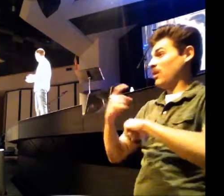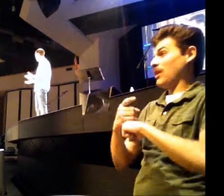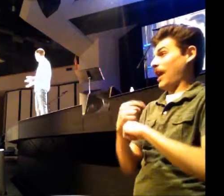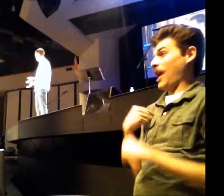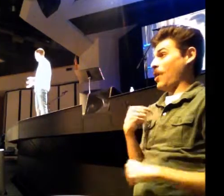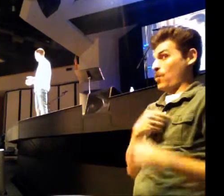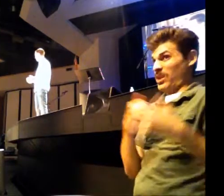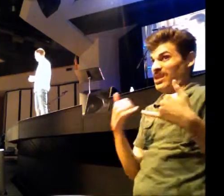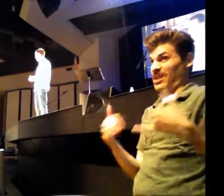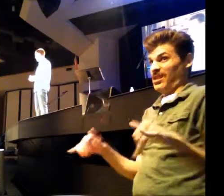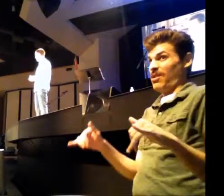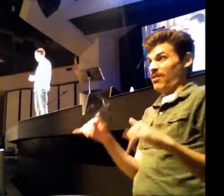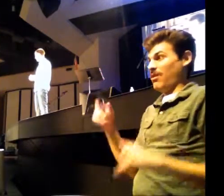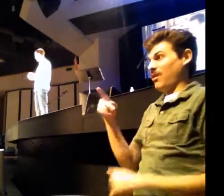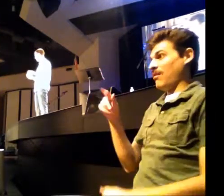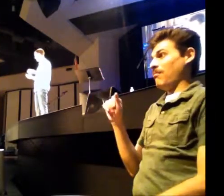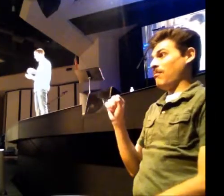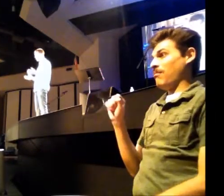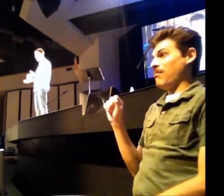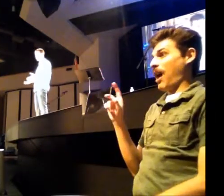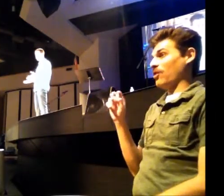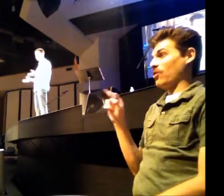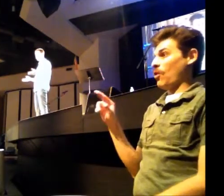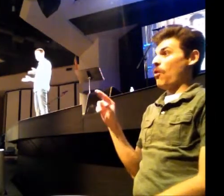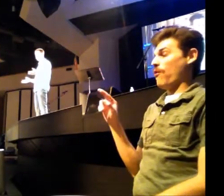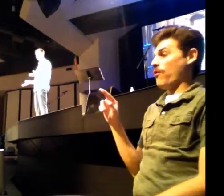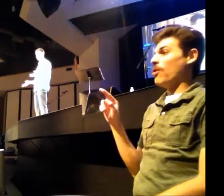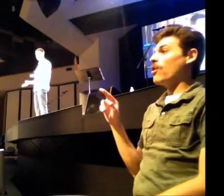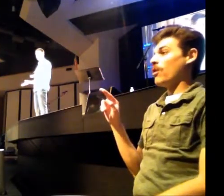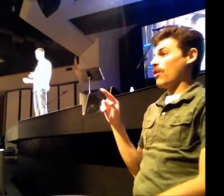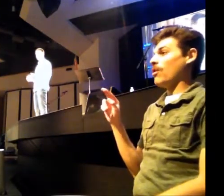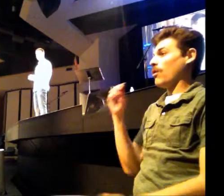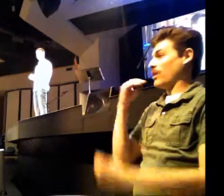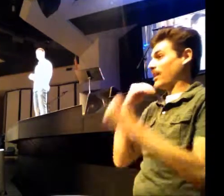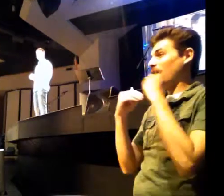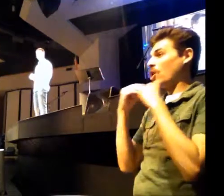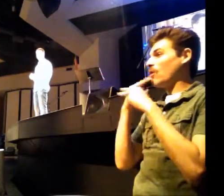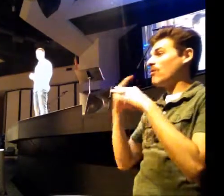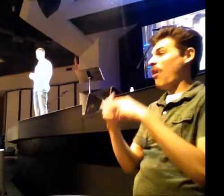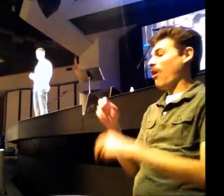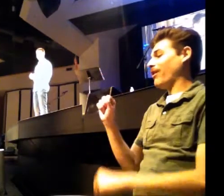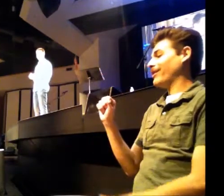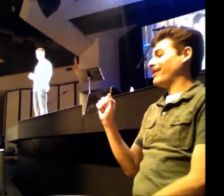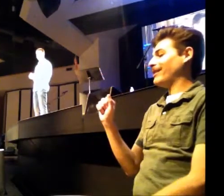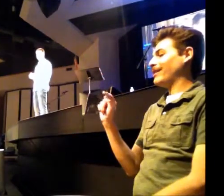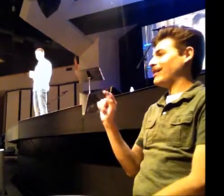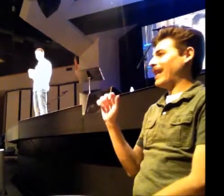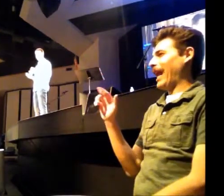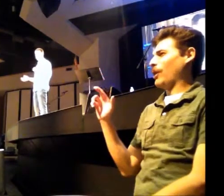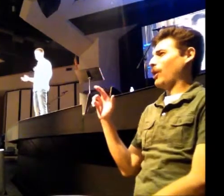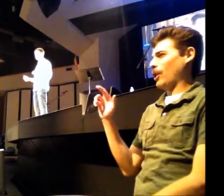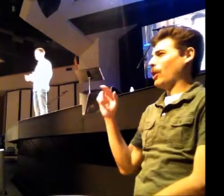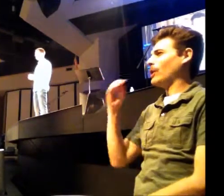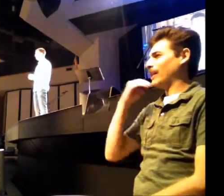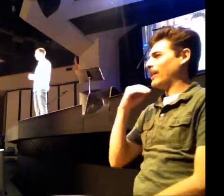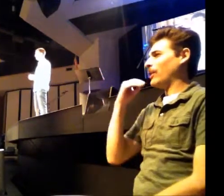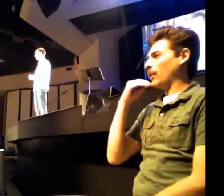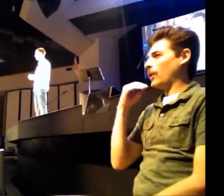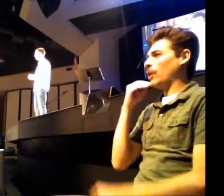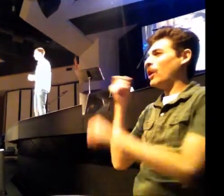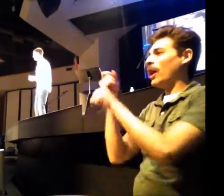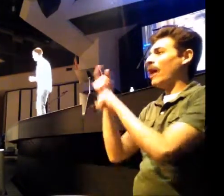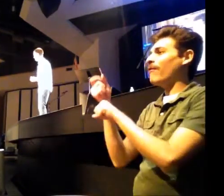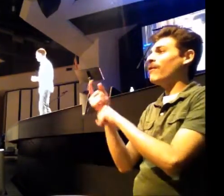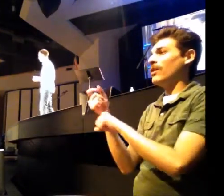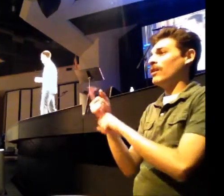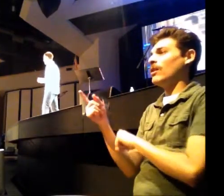way. It's called the Passover. And it's called a Seder dinner. This is still happening with the Orthodoxy. Every year, people gather together